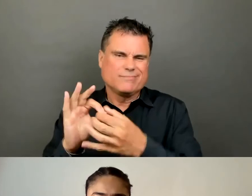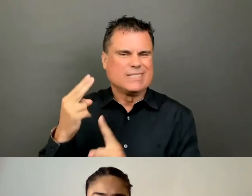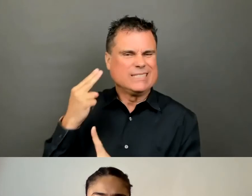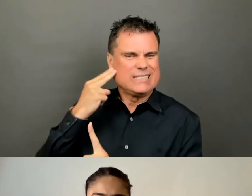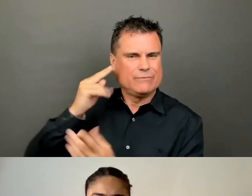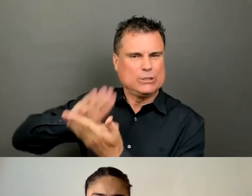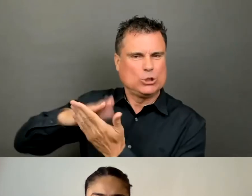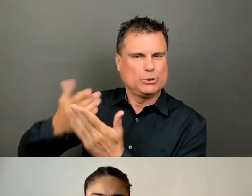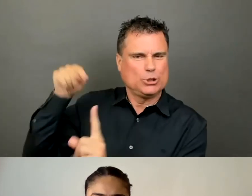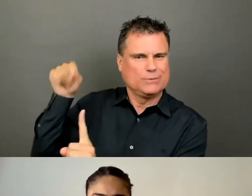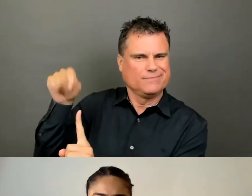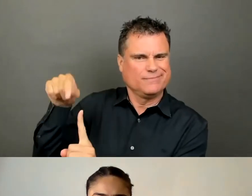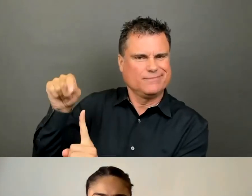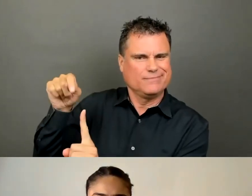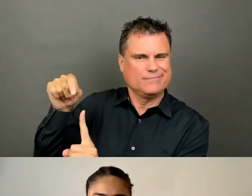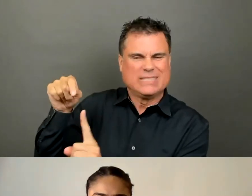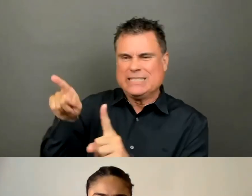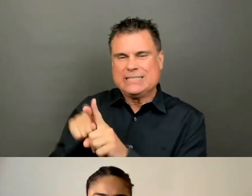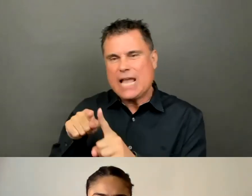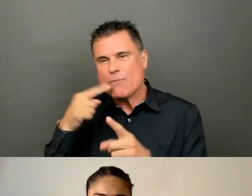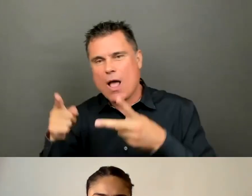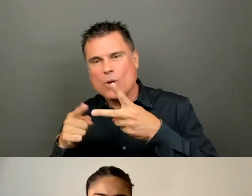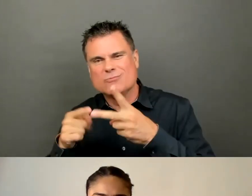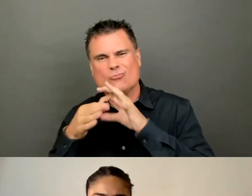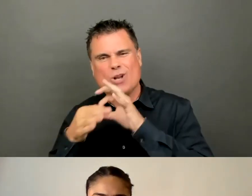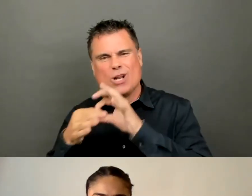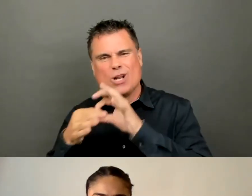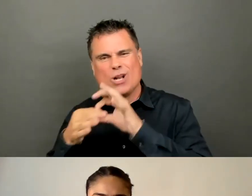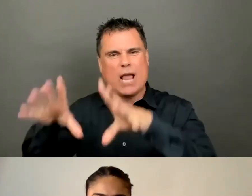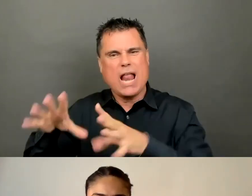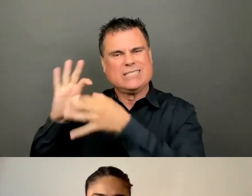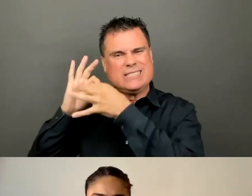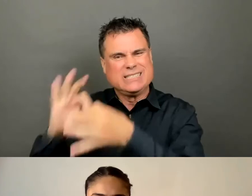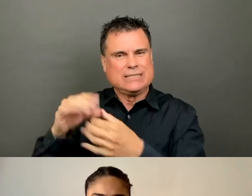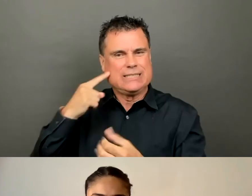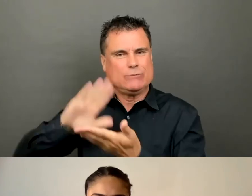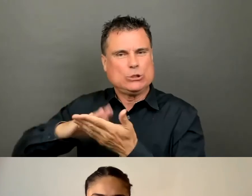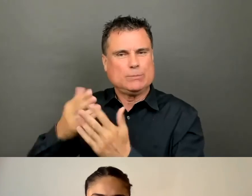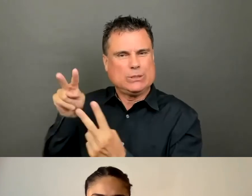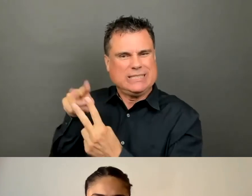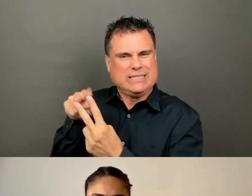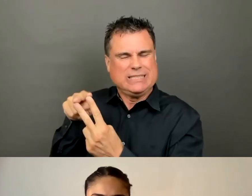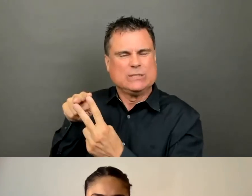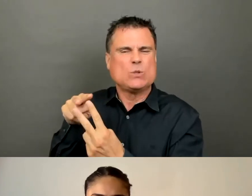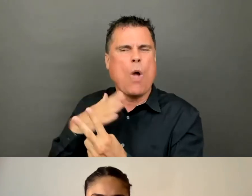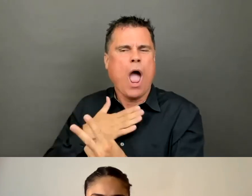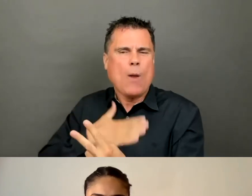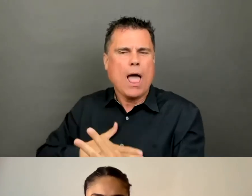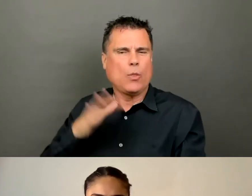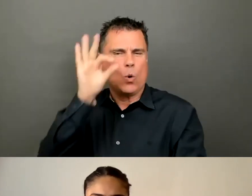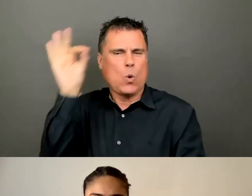Thank you. Really, the question belongs to, it's really related to deaf interpreters, and especially